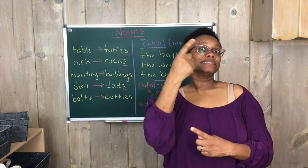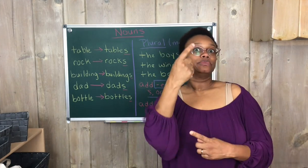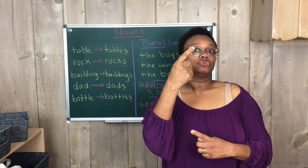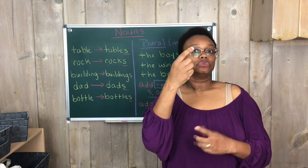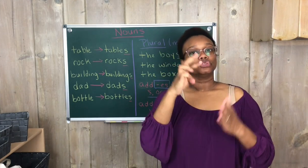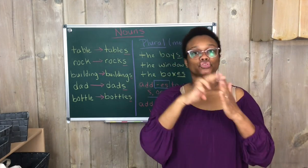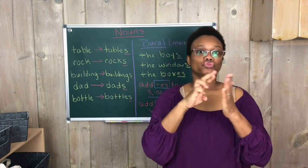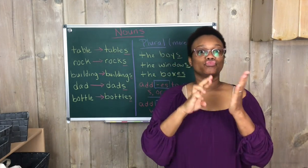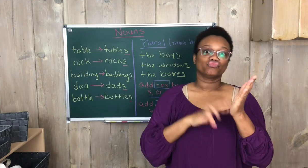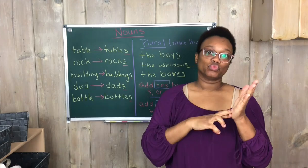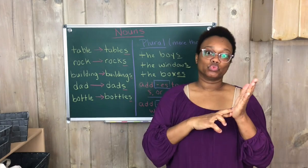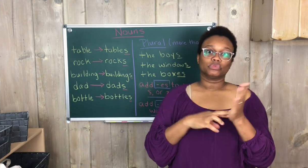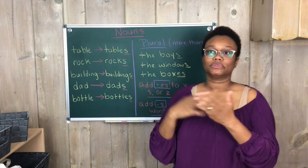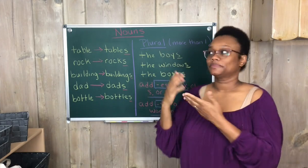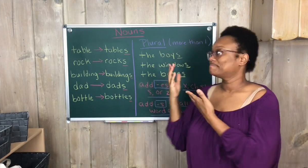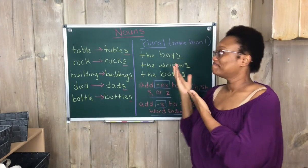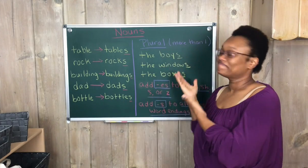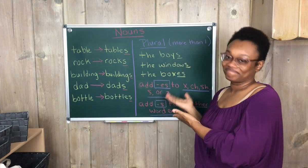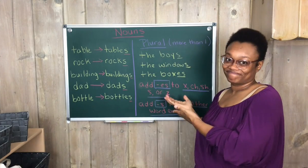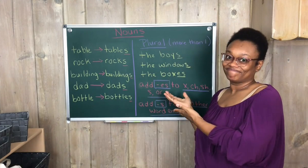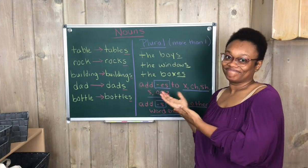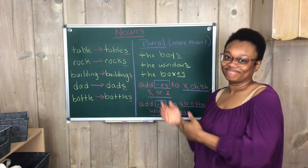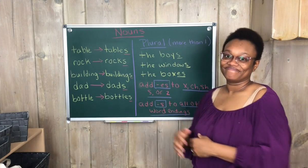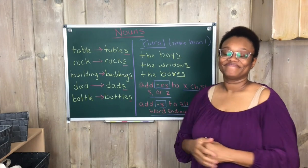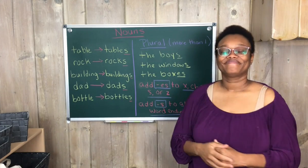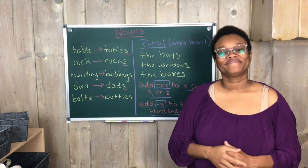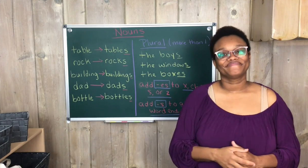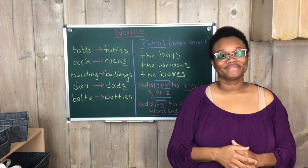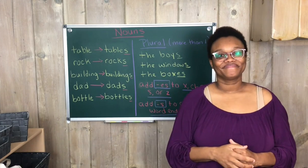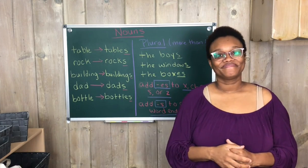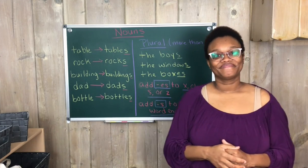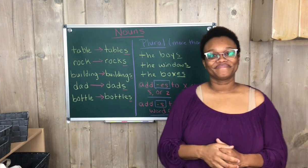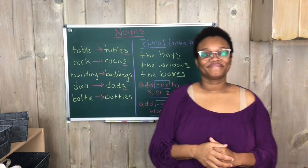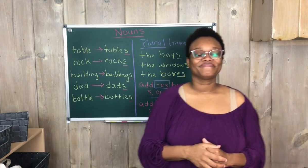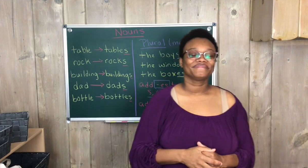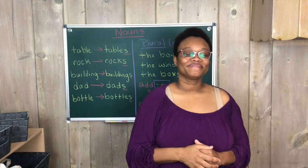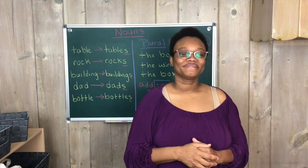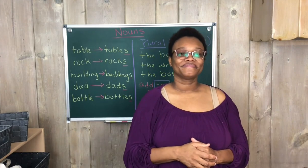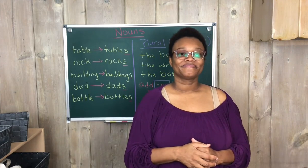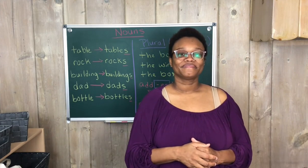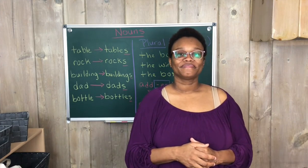It explains those exceptions to the rules.